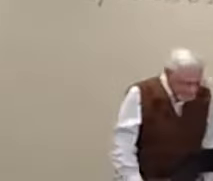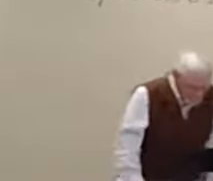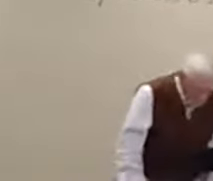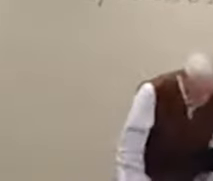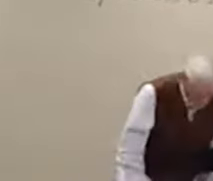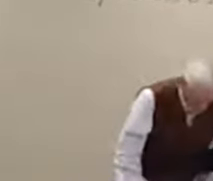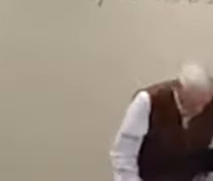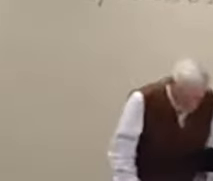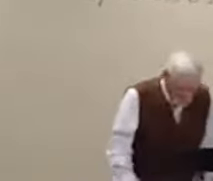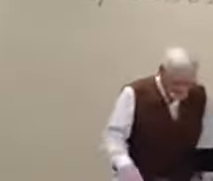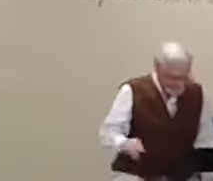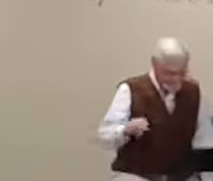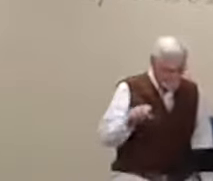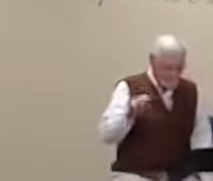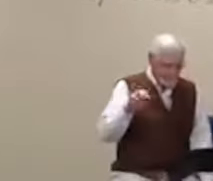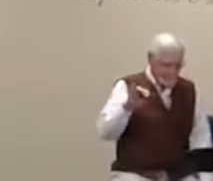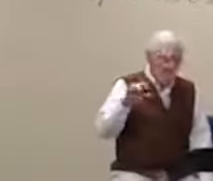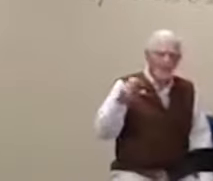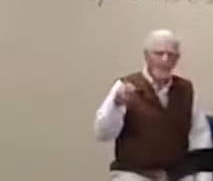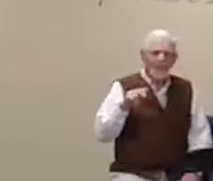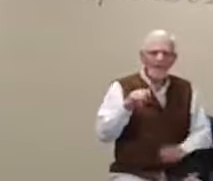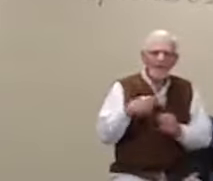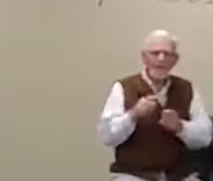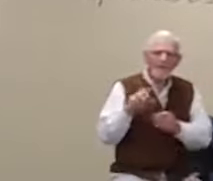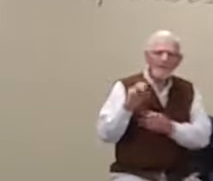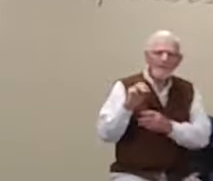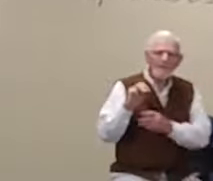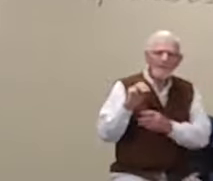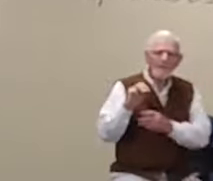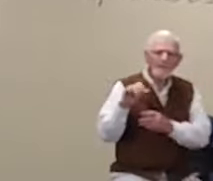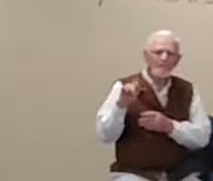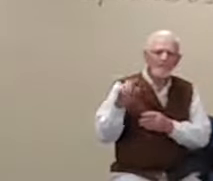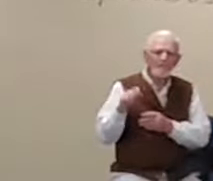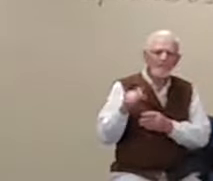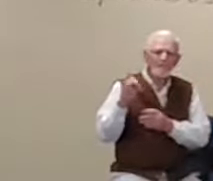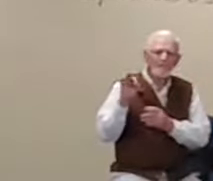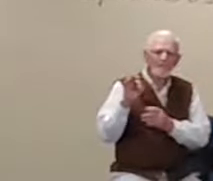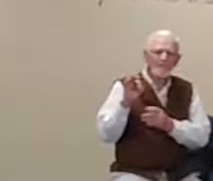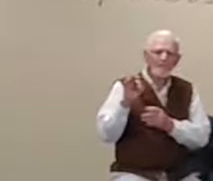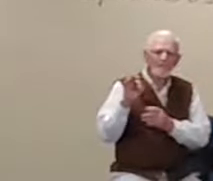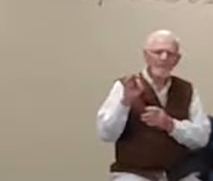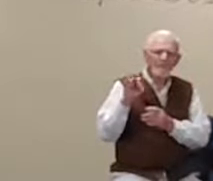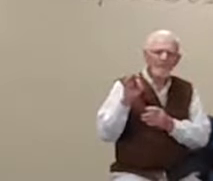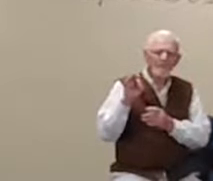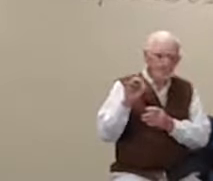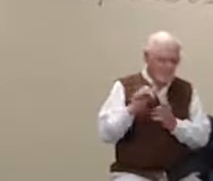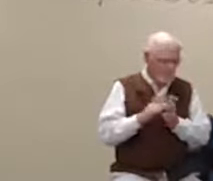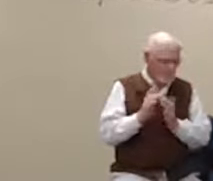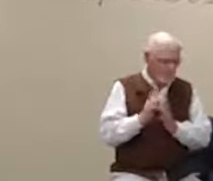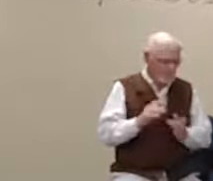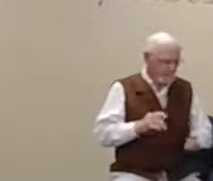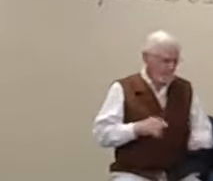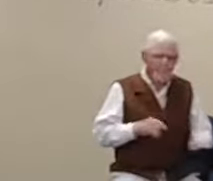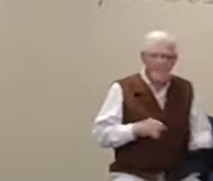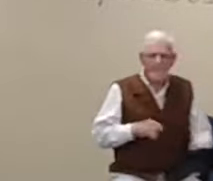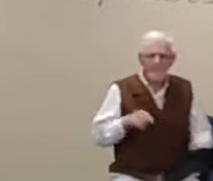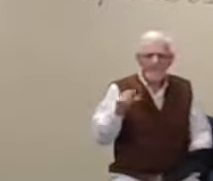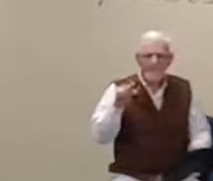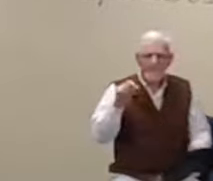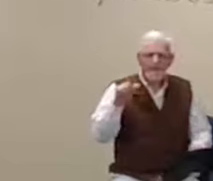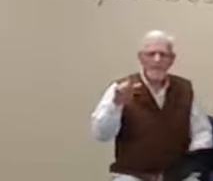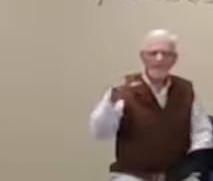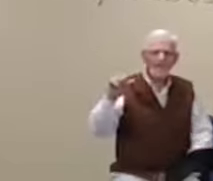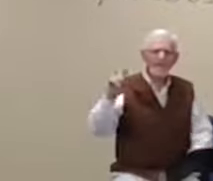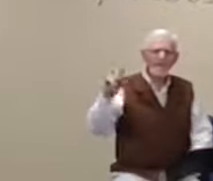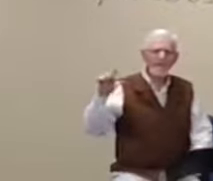So missions is about a message, and the message, of course, is the gospel. Paul said something in Colossians where he said, pretty much the